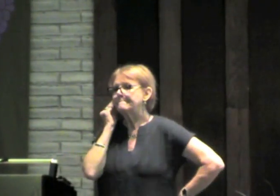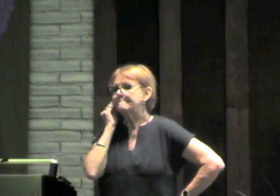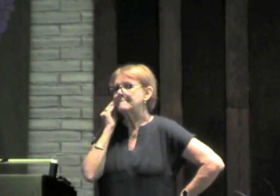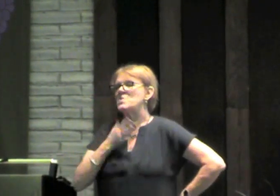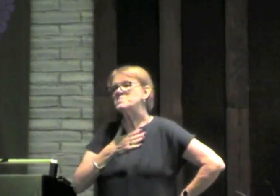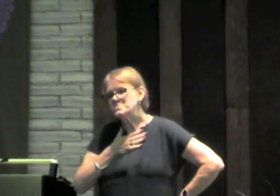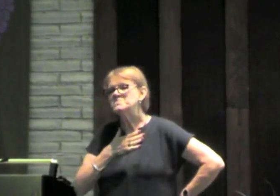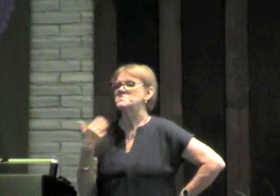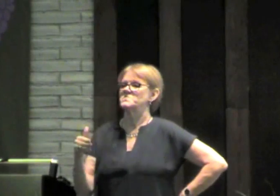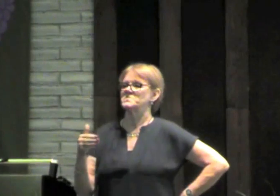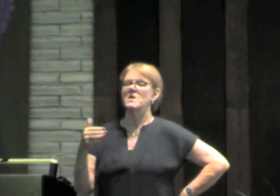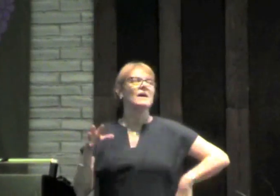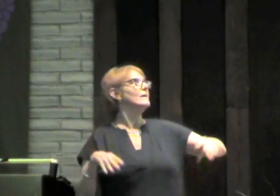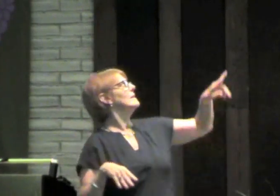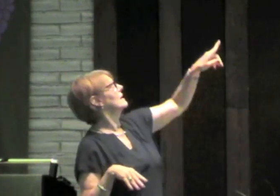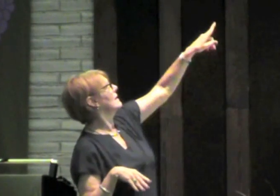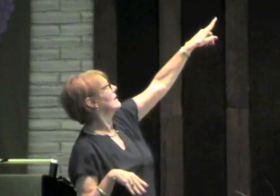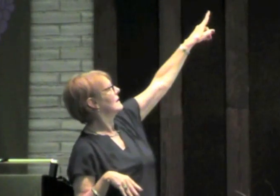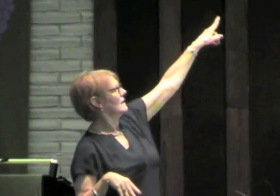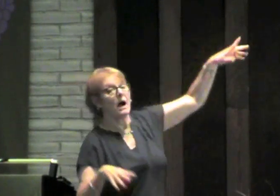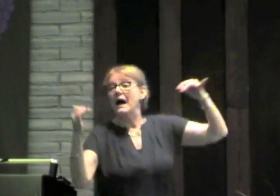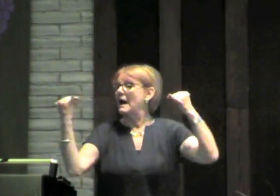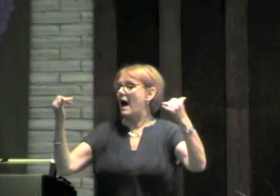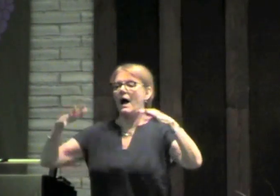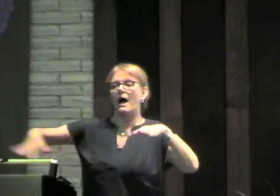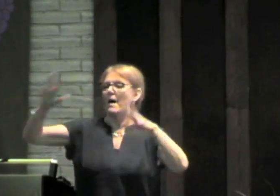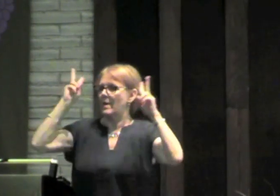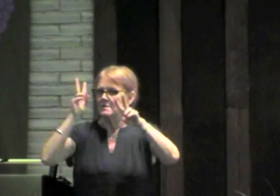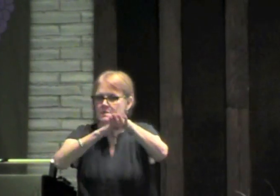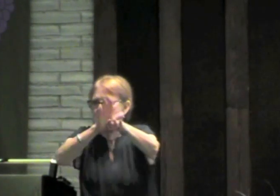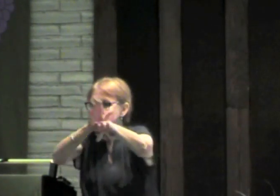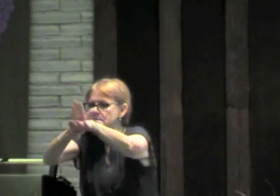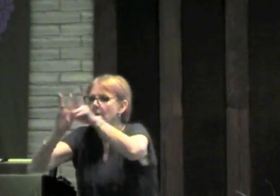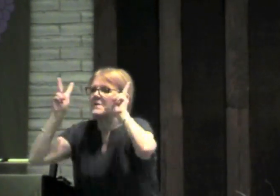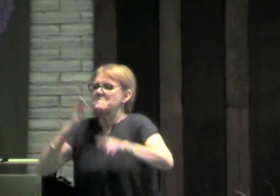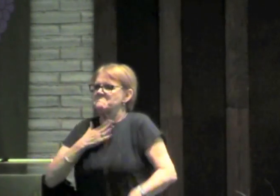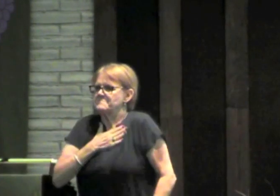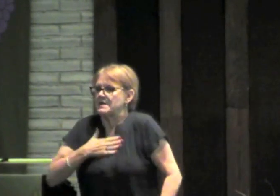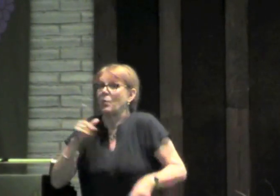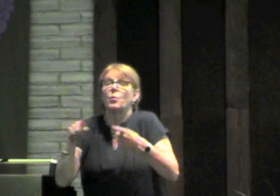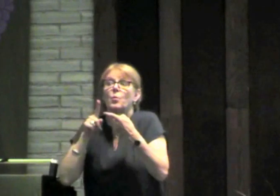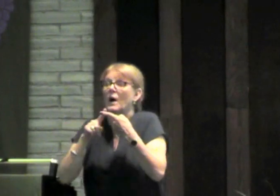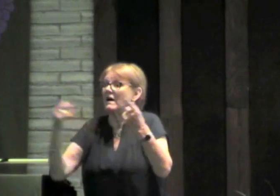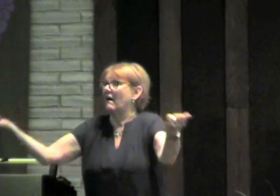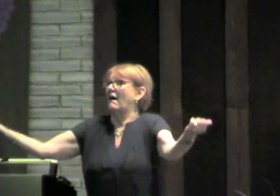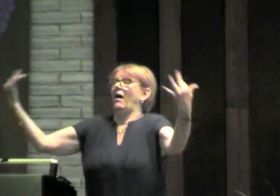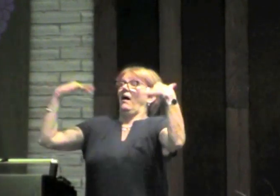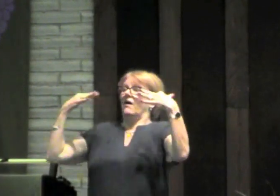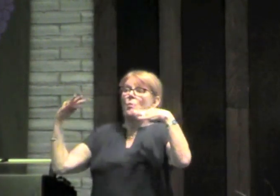in, because they would not have their documentation or their keys. And so that's how they lost a lot of their homes. So the news started